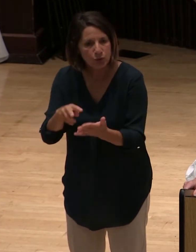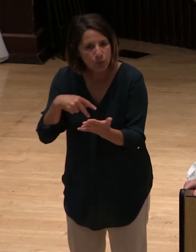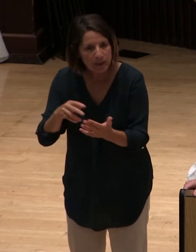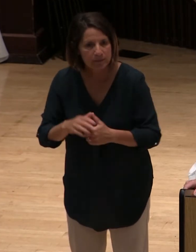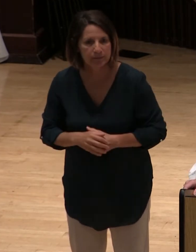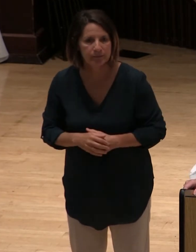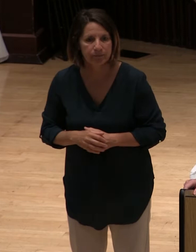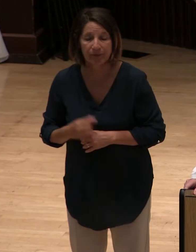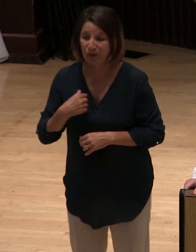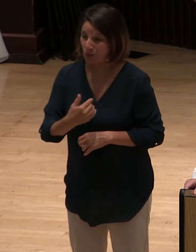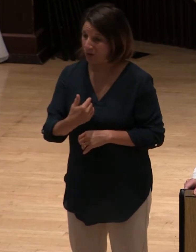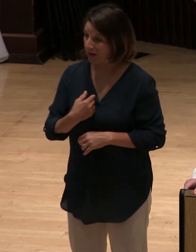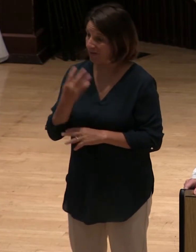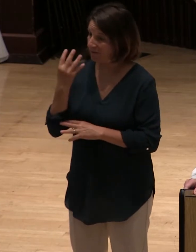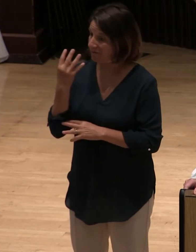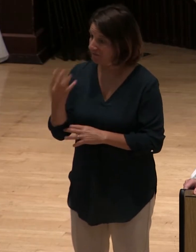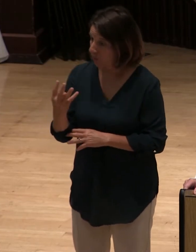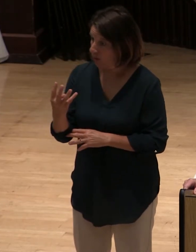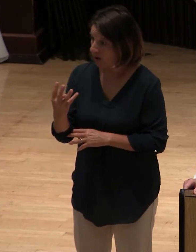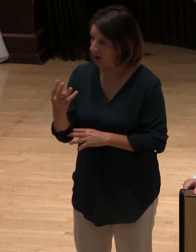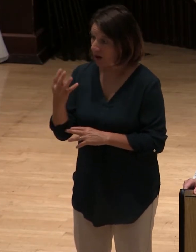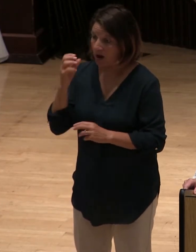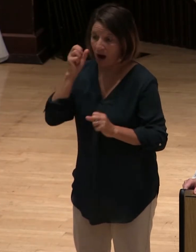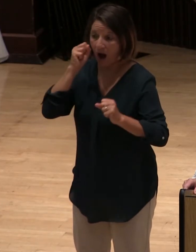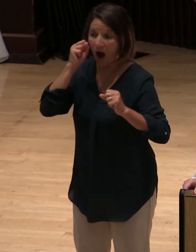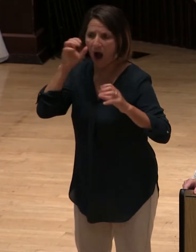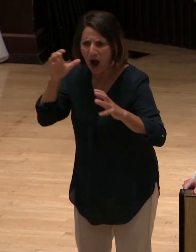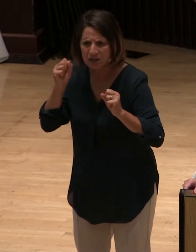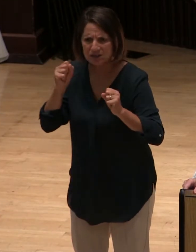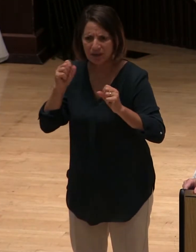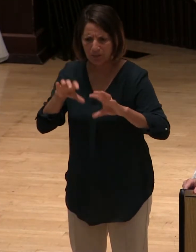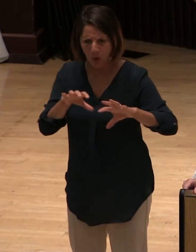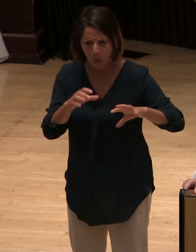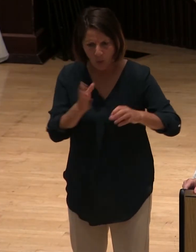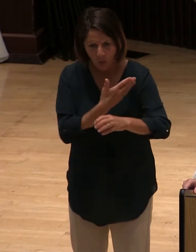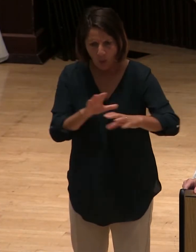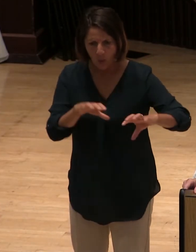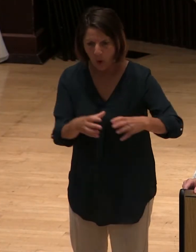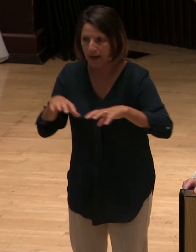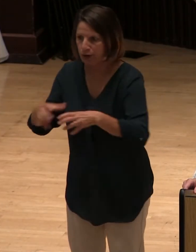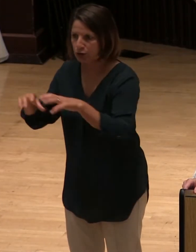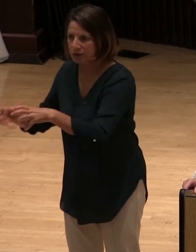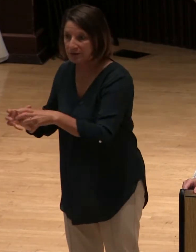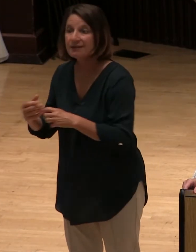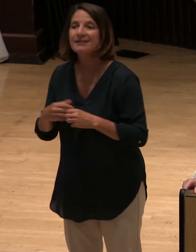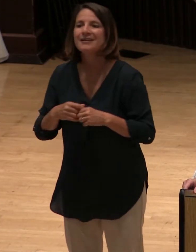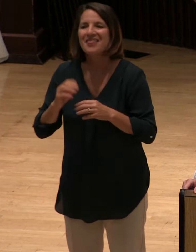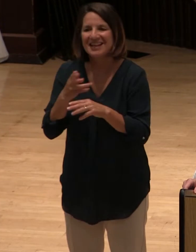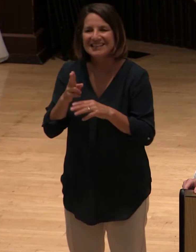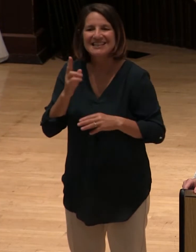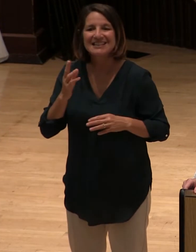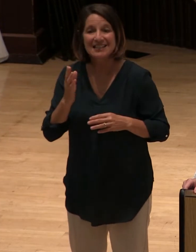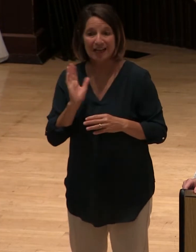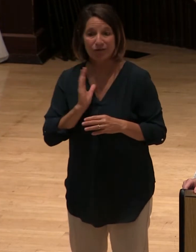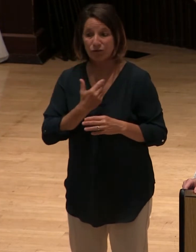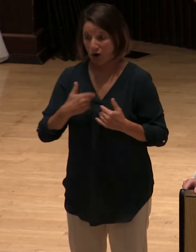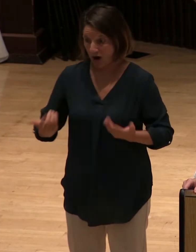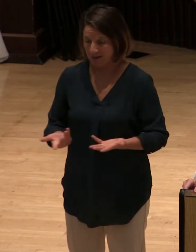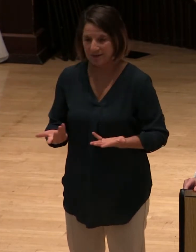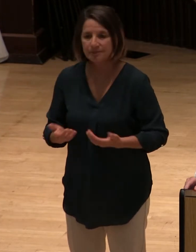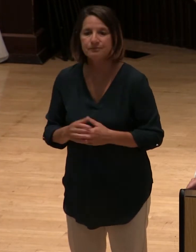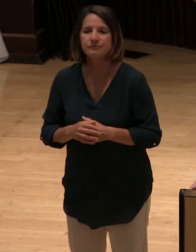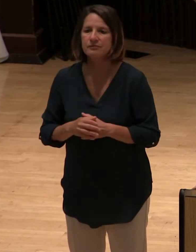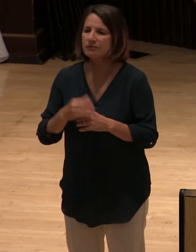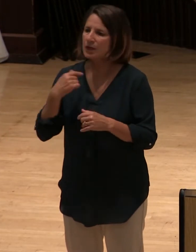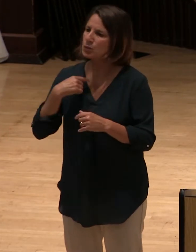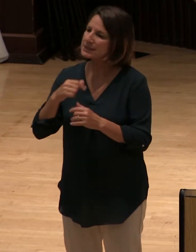4 awesome choirs here that sing for us and the larger community. We have a senior high youth group of